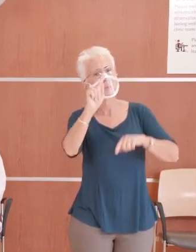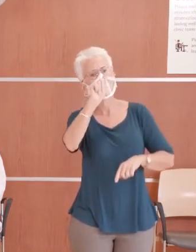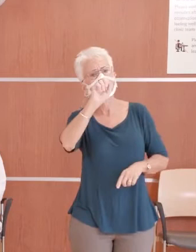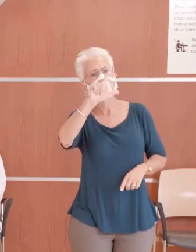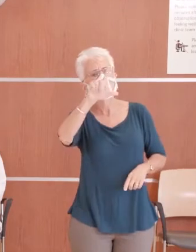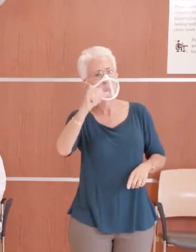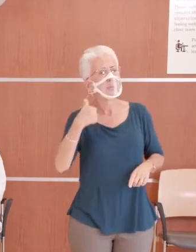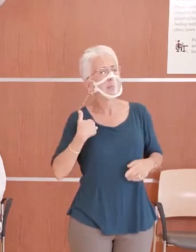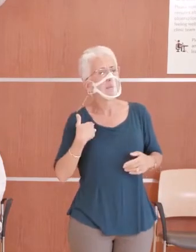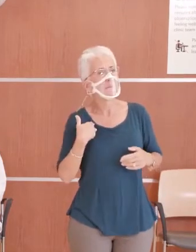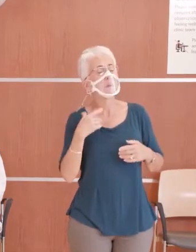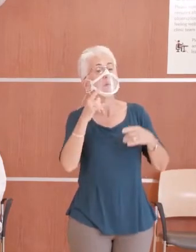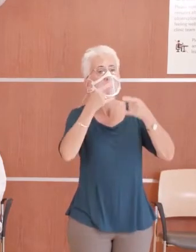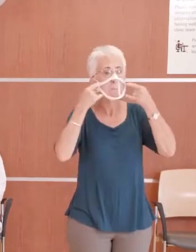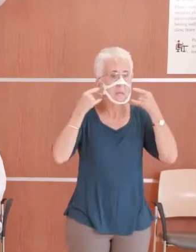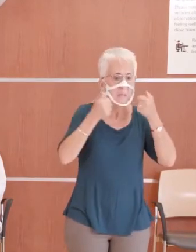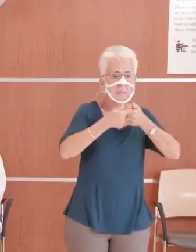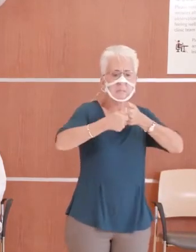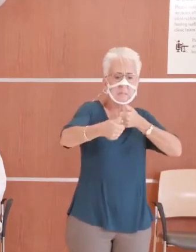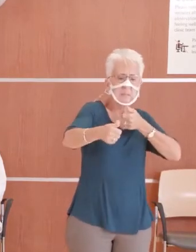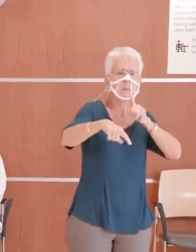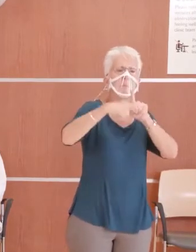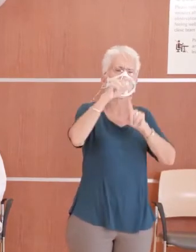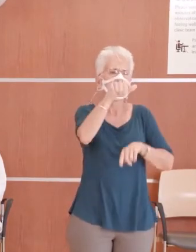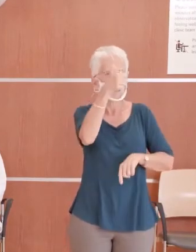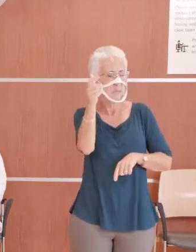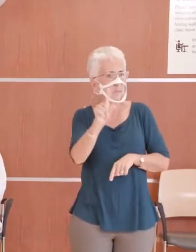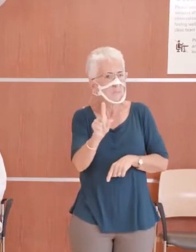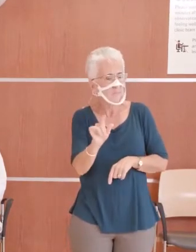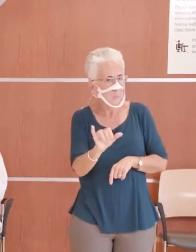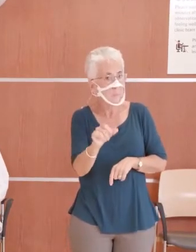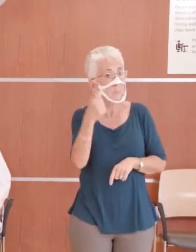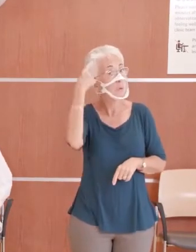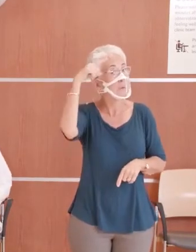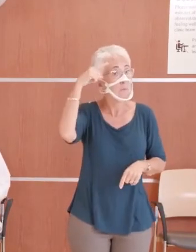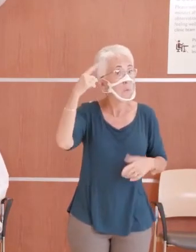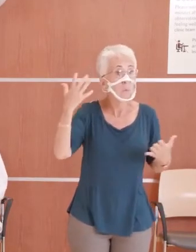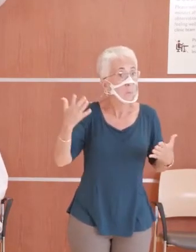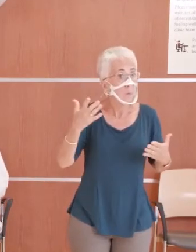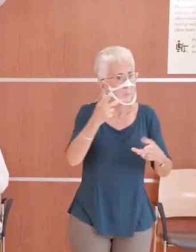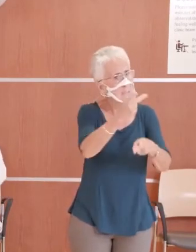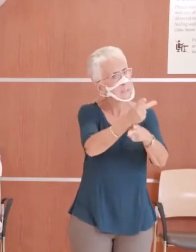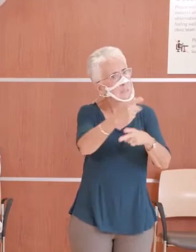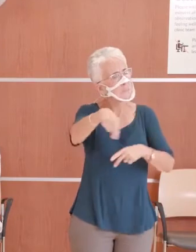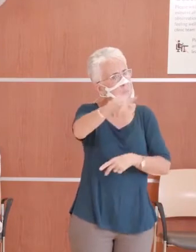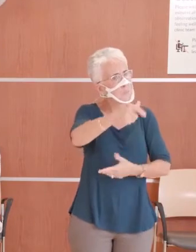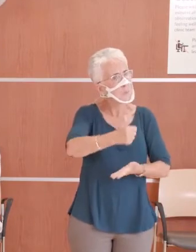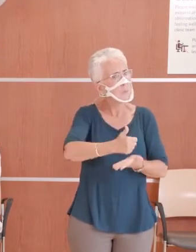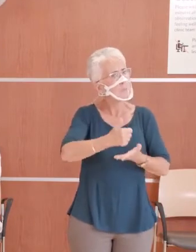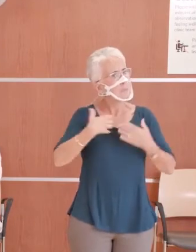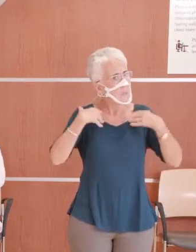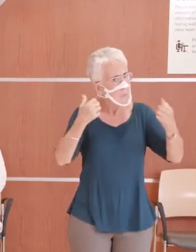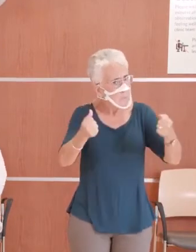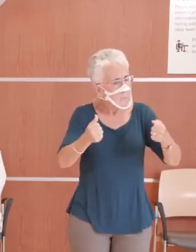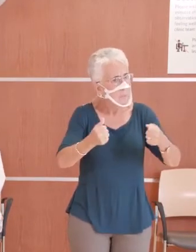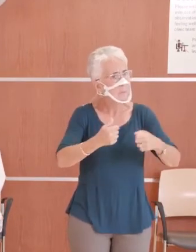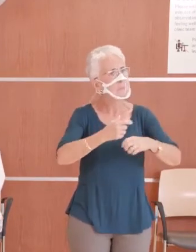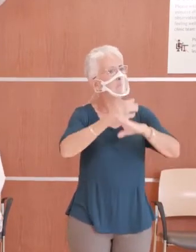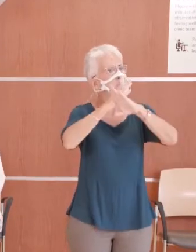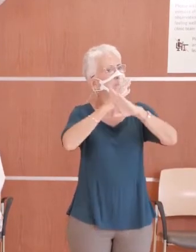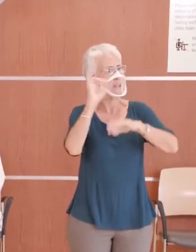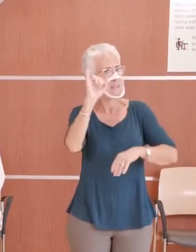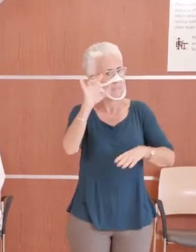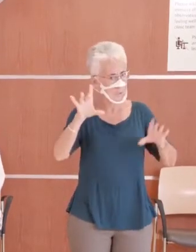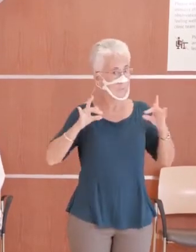to masking and distance, to keep you healthy and protect you against COVID-19 infections or complications of those